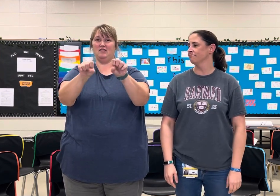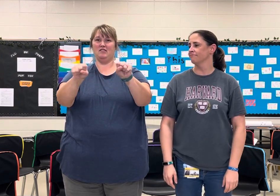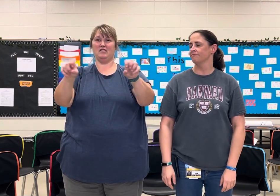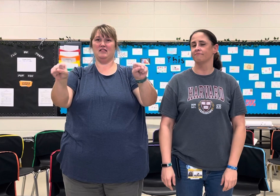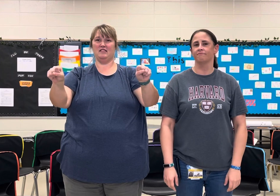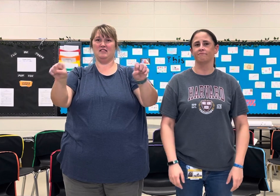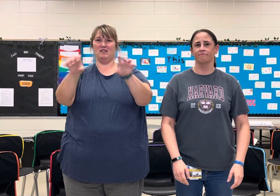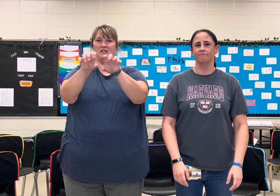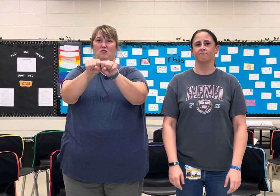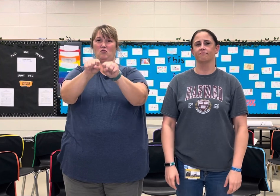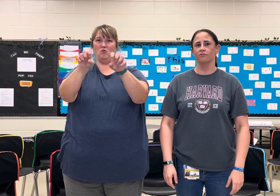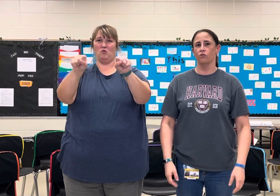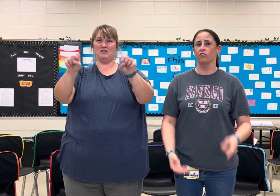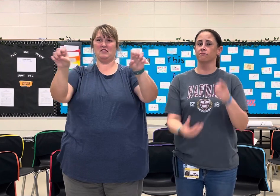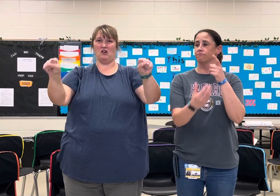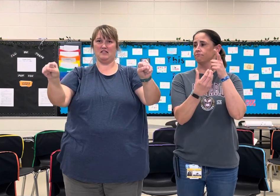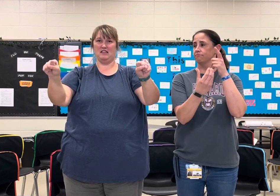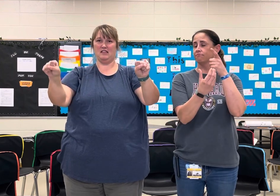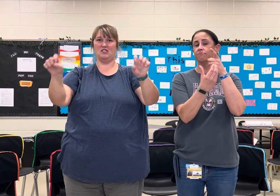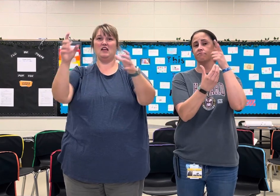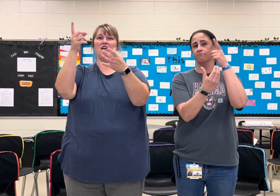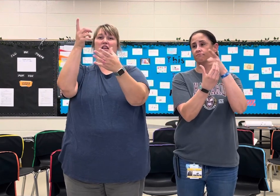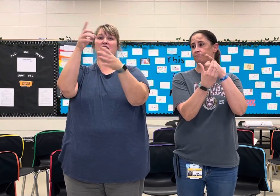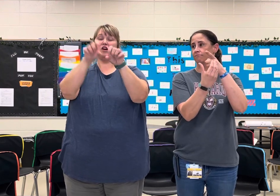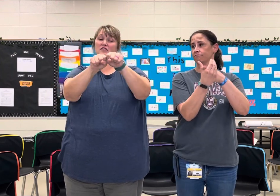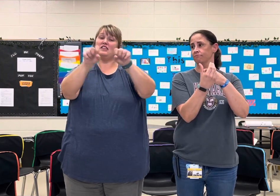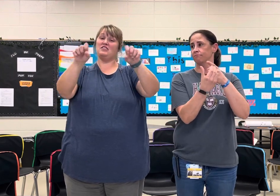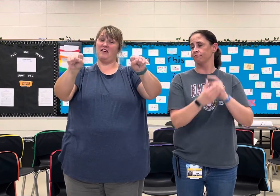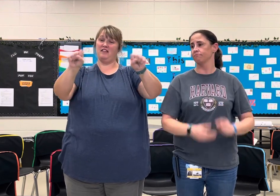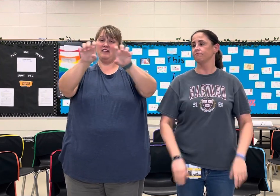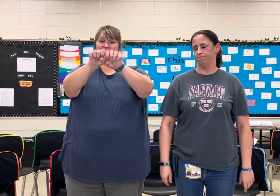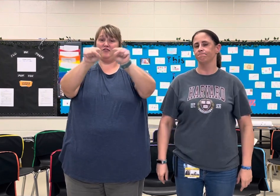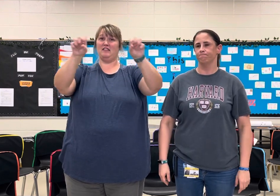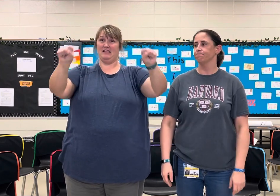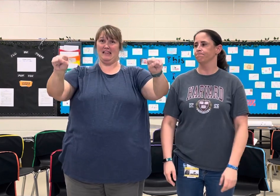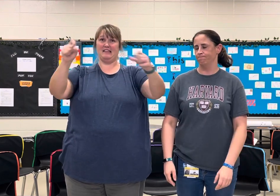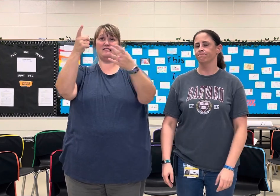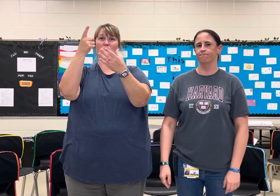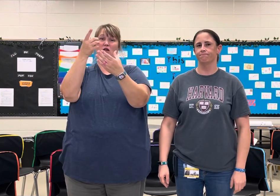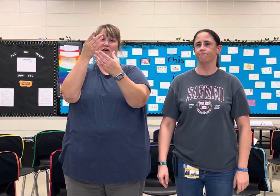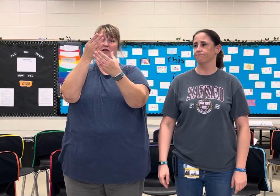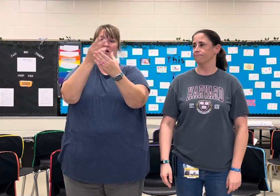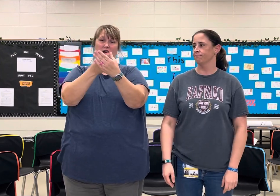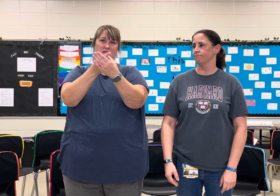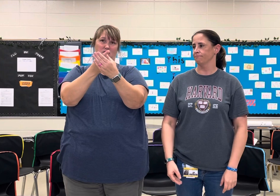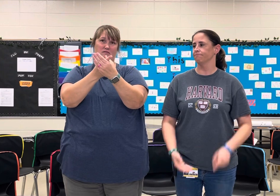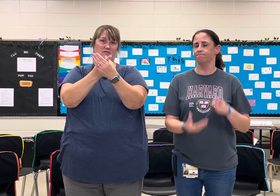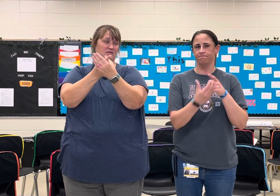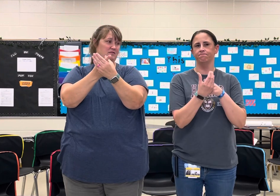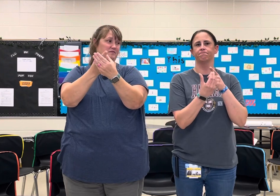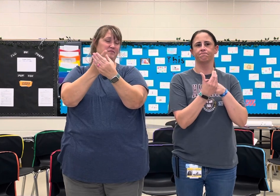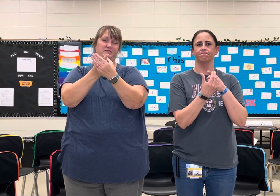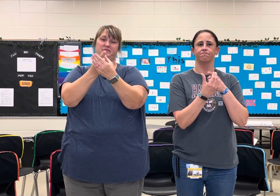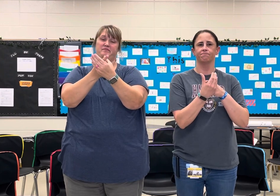dog. Or sausage. Sausage, definitely this for the links, or hot dog. mm-hmm.